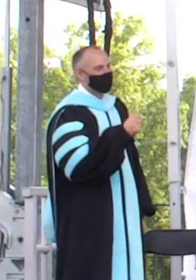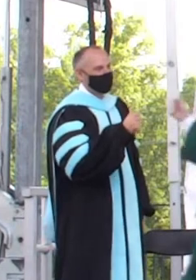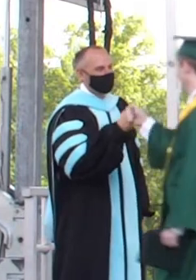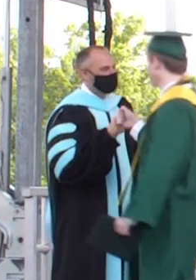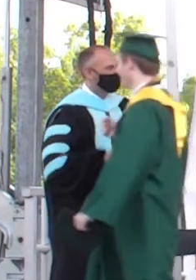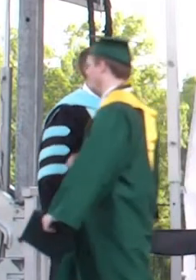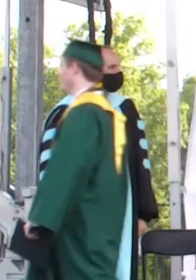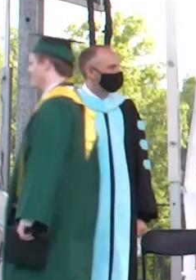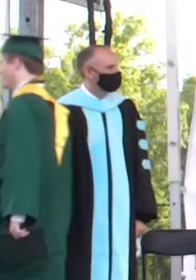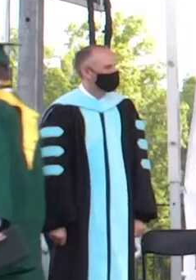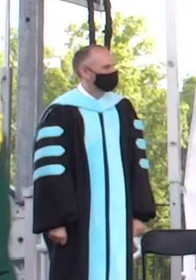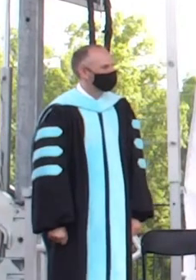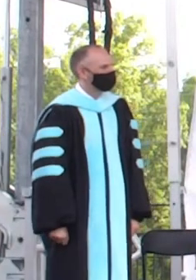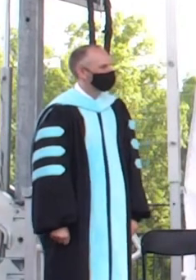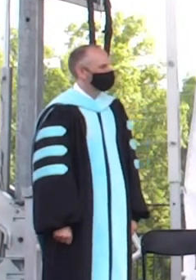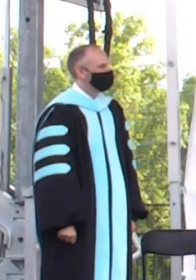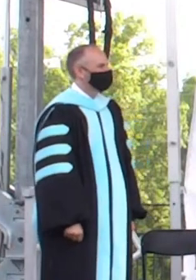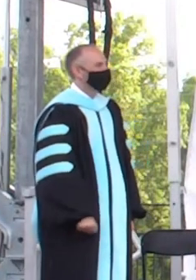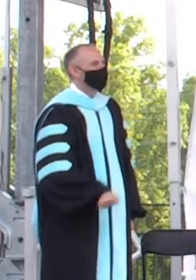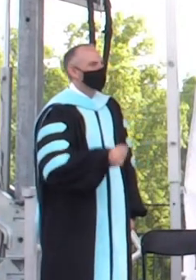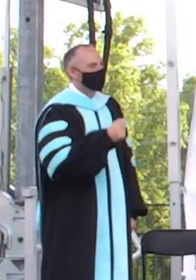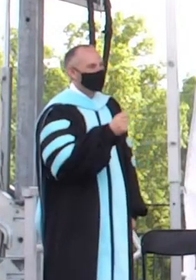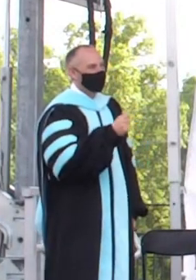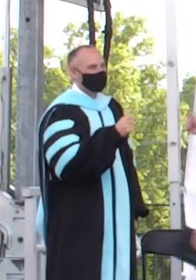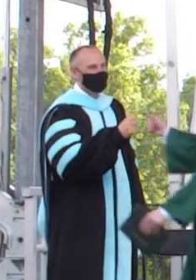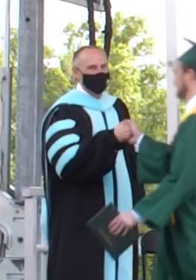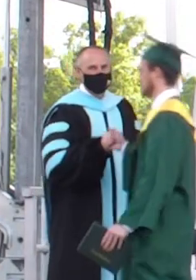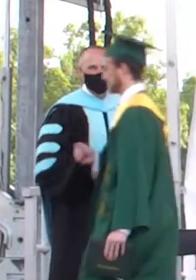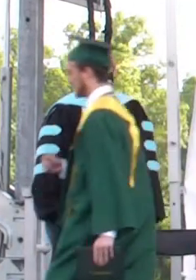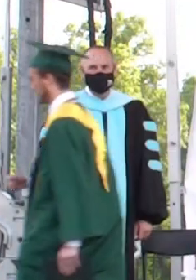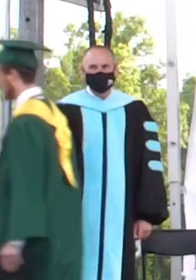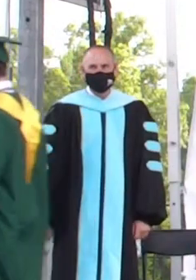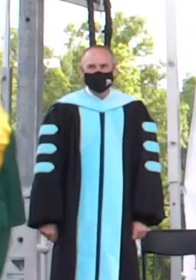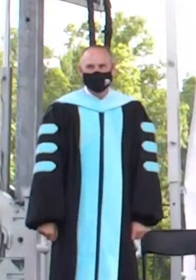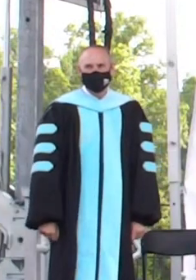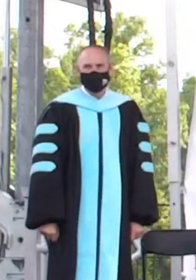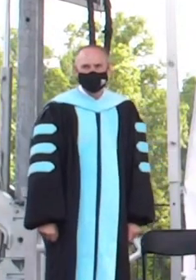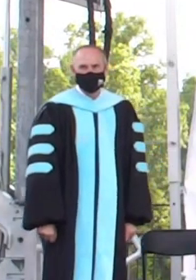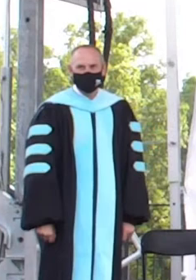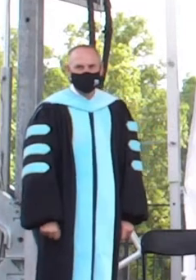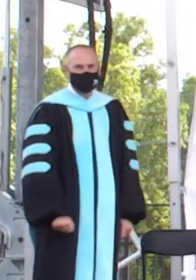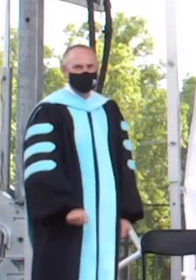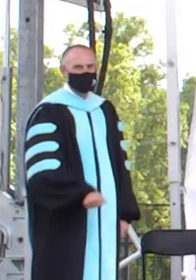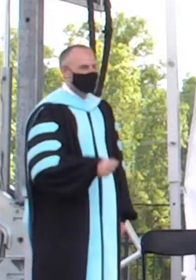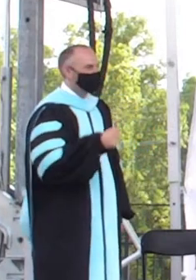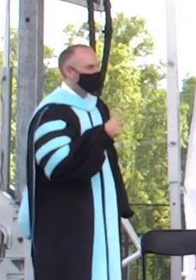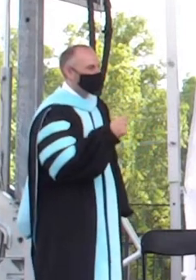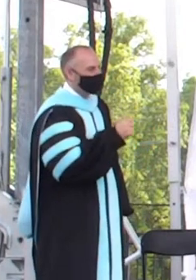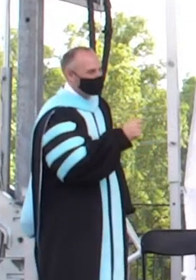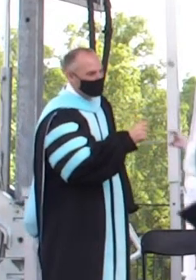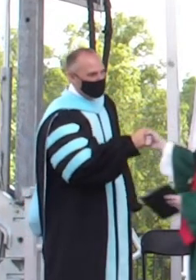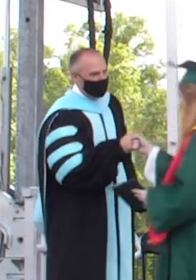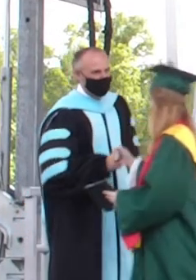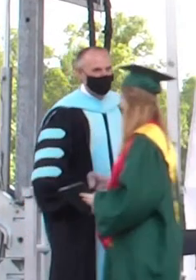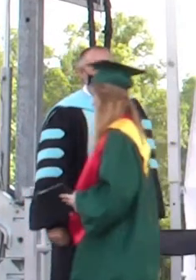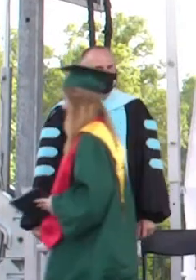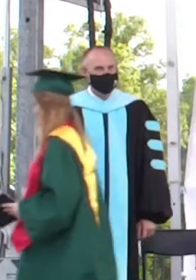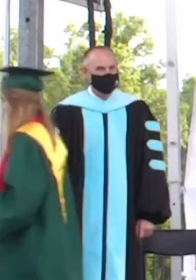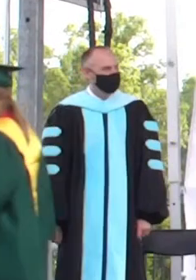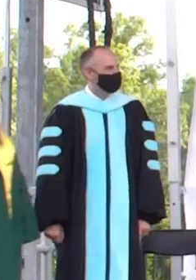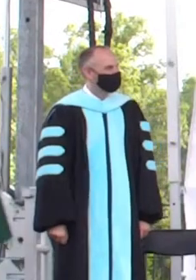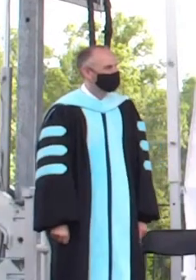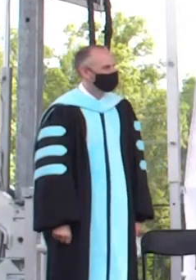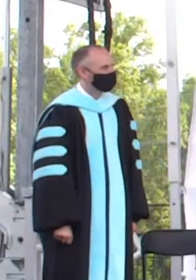Sander, honor graduate. Marjorie Grace Tidwell, honor graduate, immersion graduate. Abigail Caroline